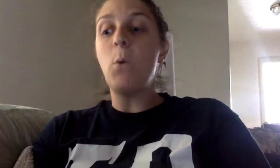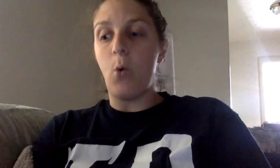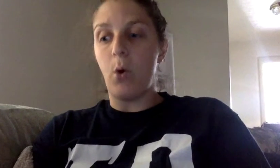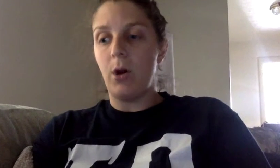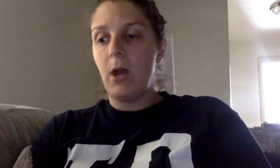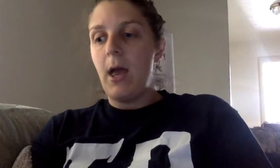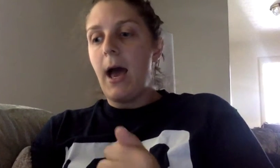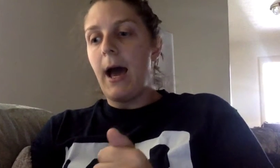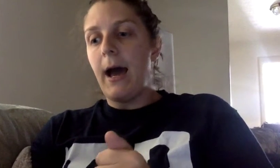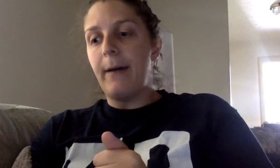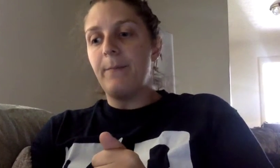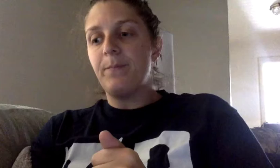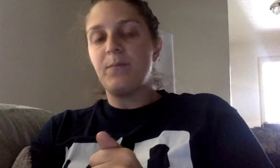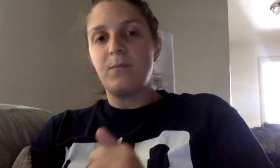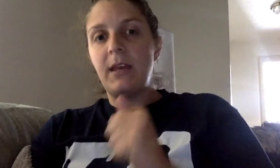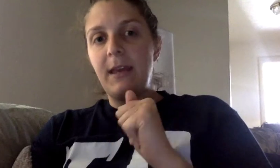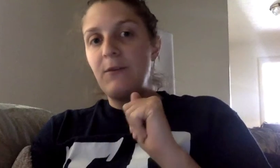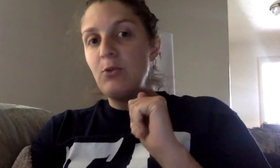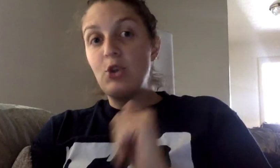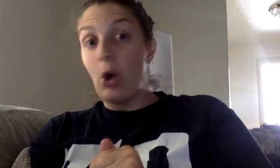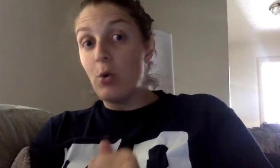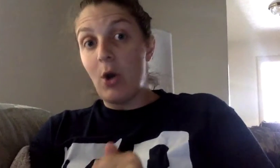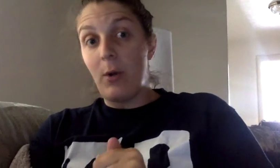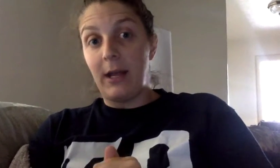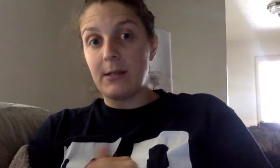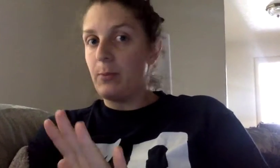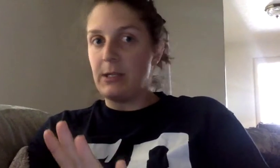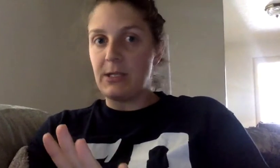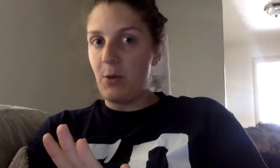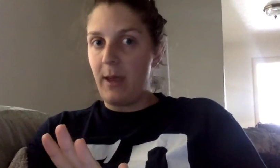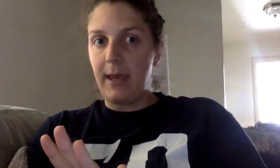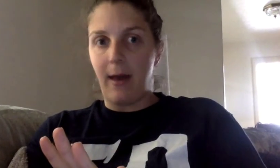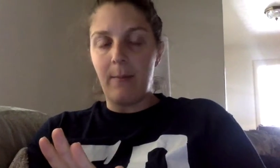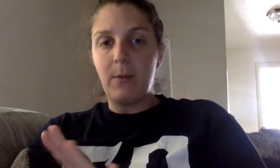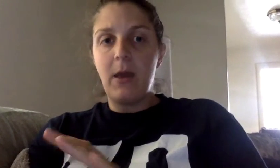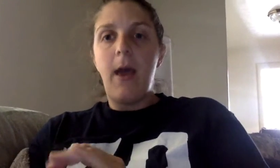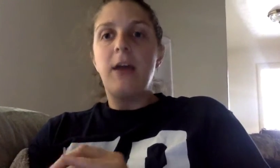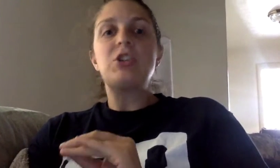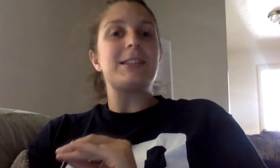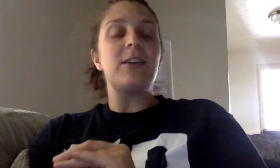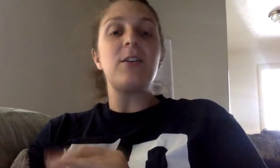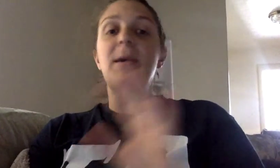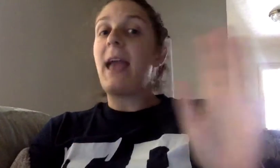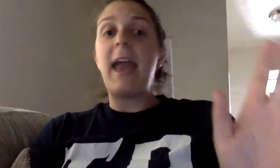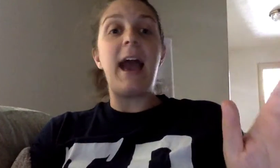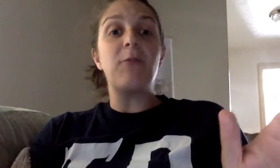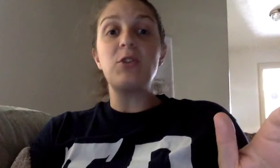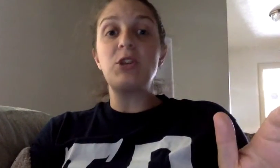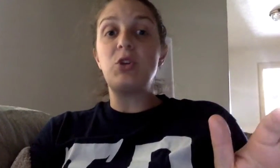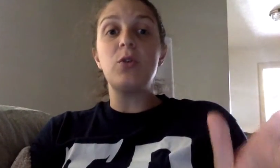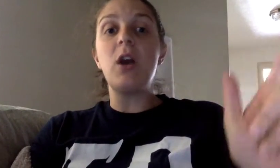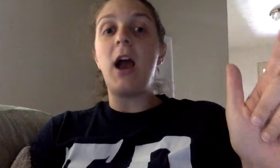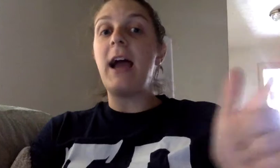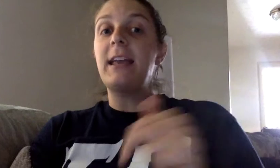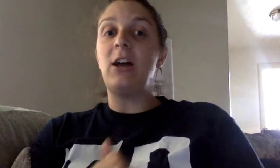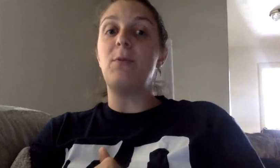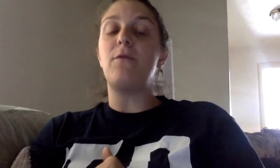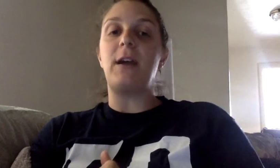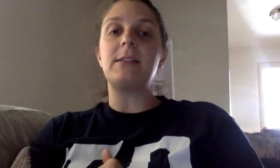more. If you don't know an answer, please don't make it up. Just tell them like, hey, after the tour, I can help you find someone